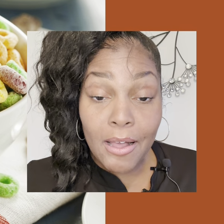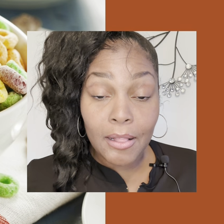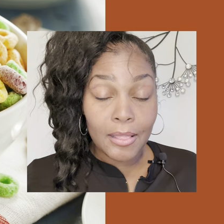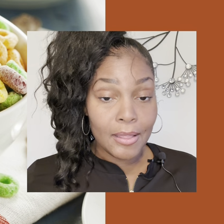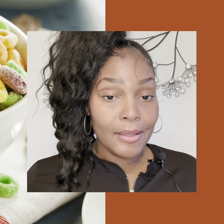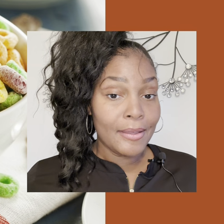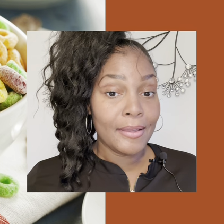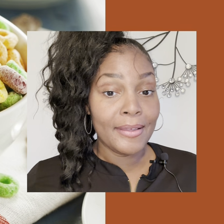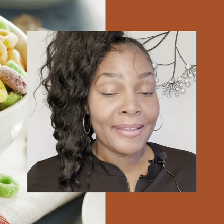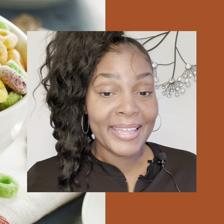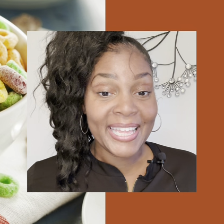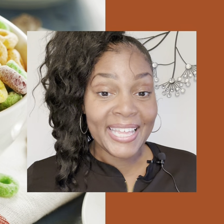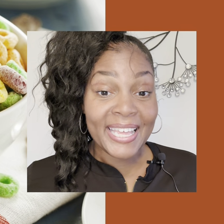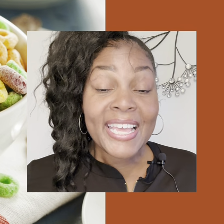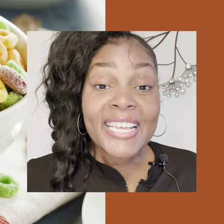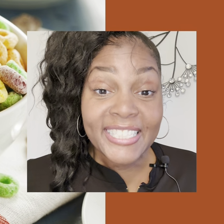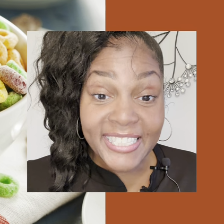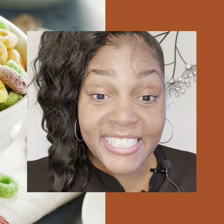Cereal.